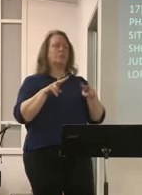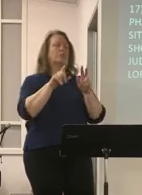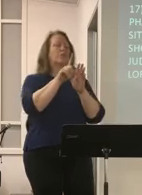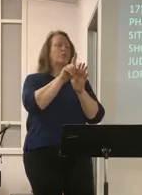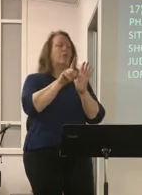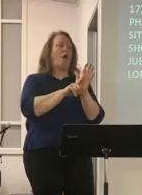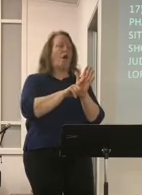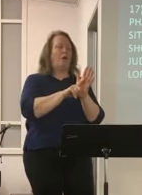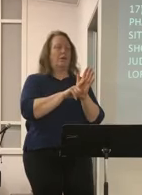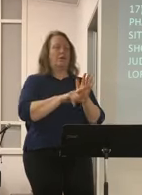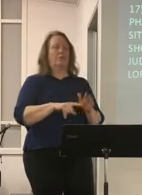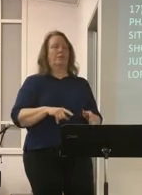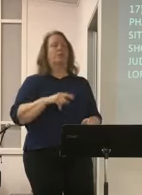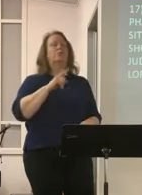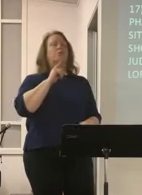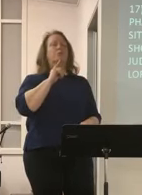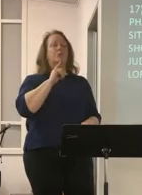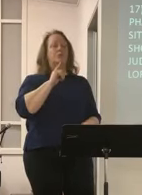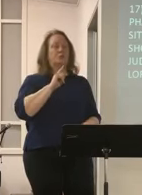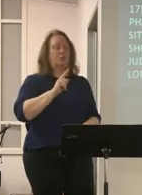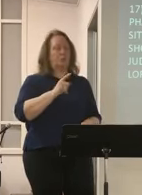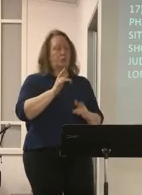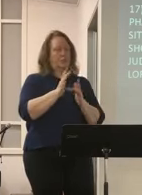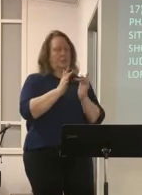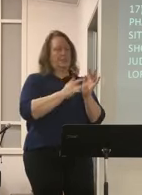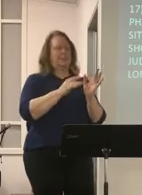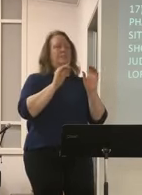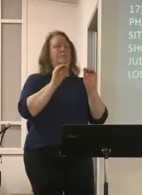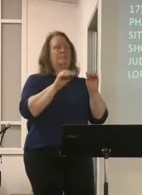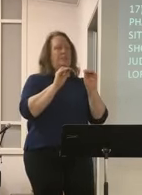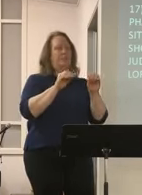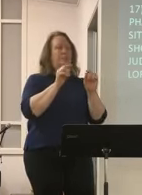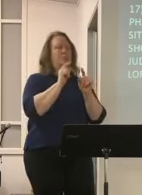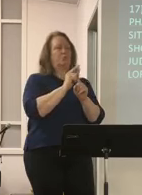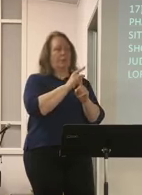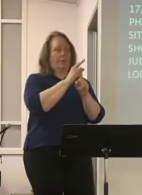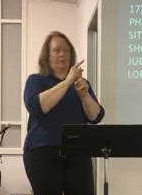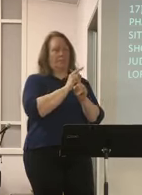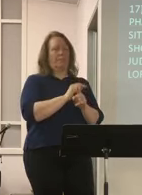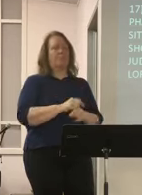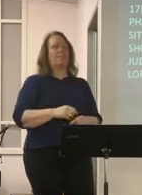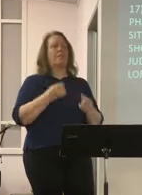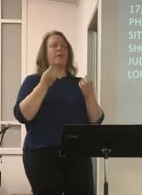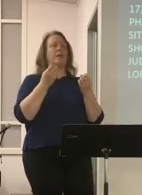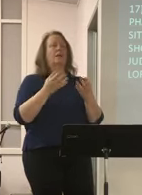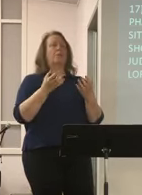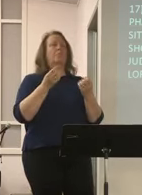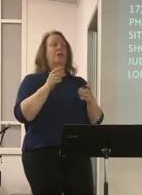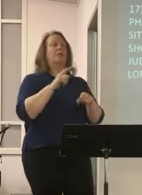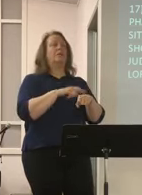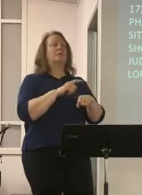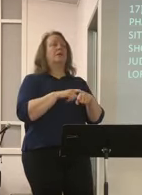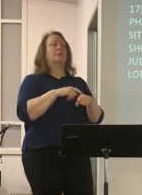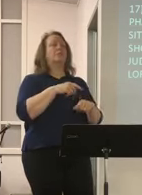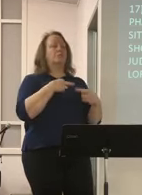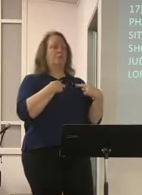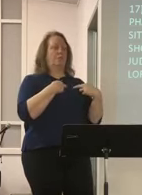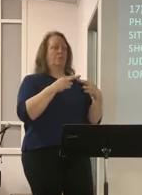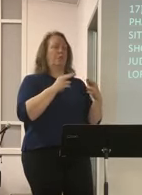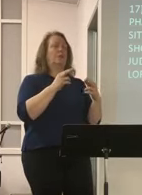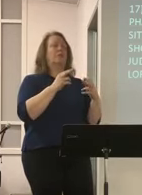just making sure that Jesus is really teaching the right thing. A lot of times, the Pharisees